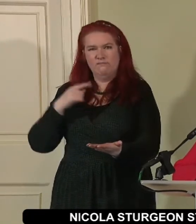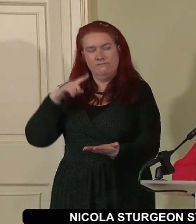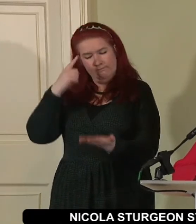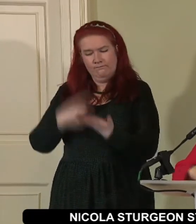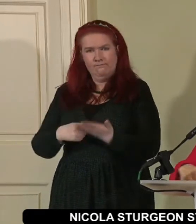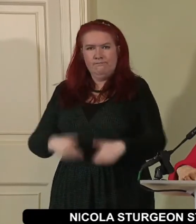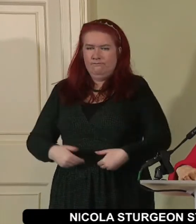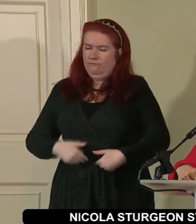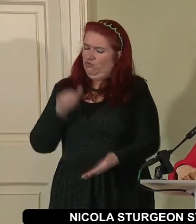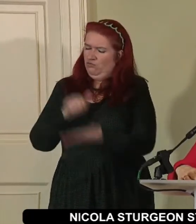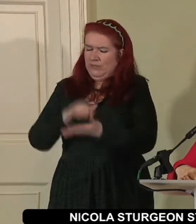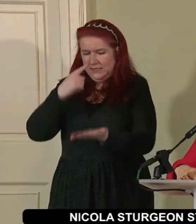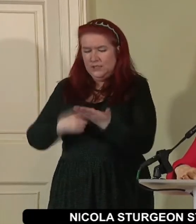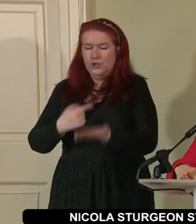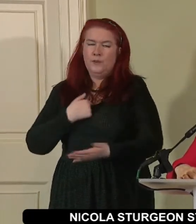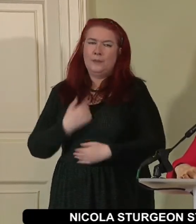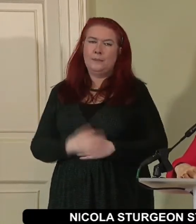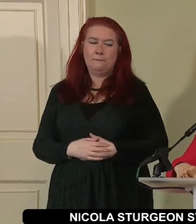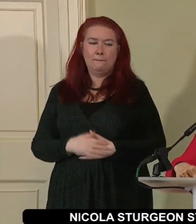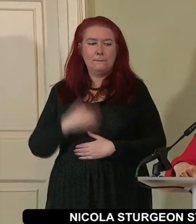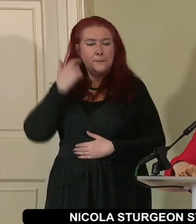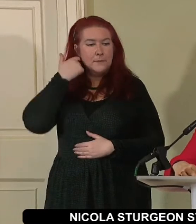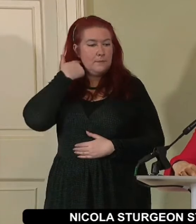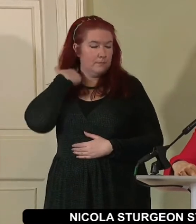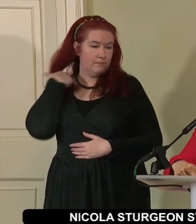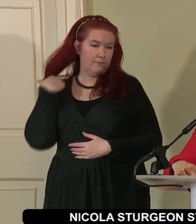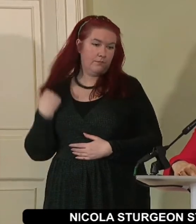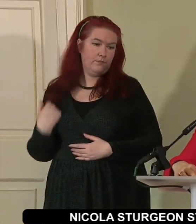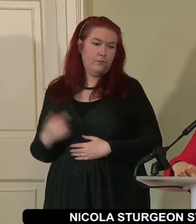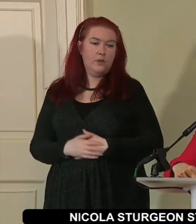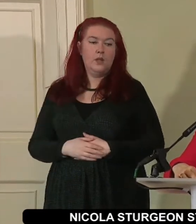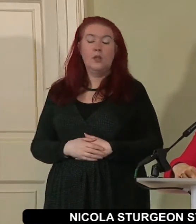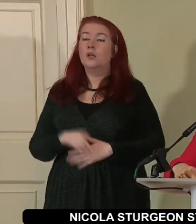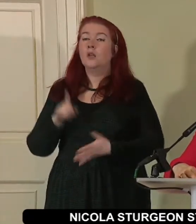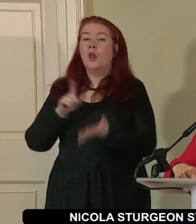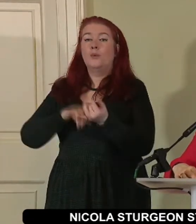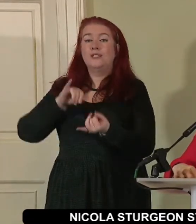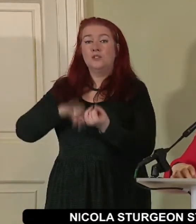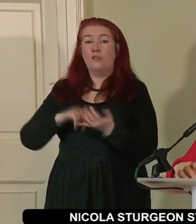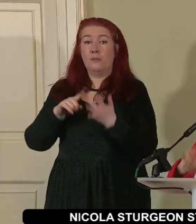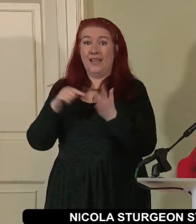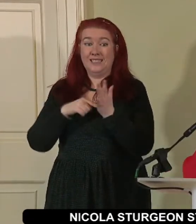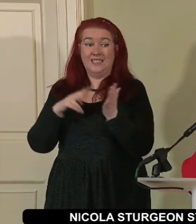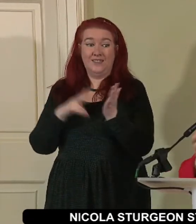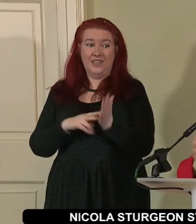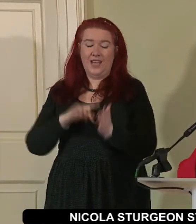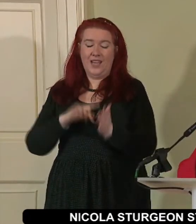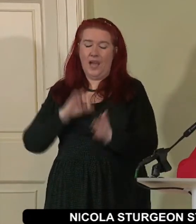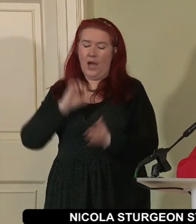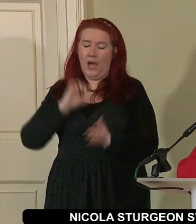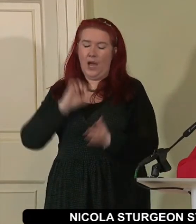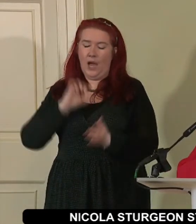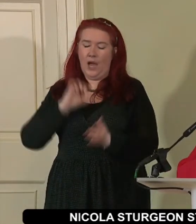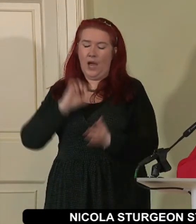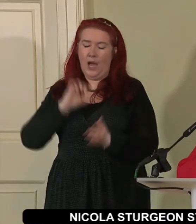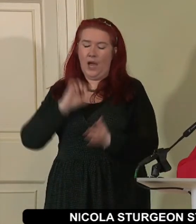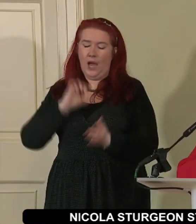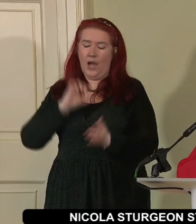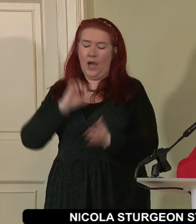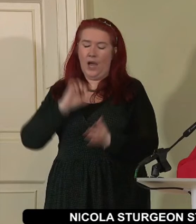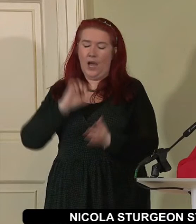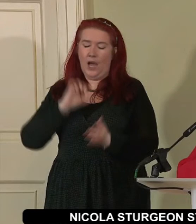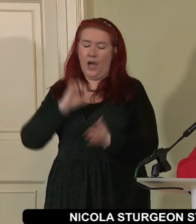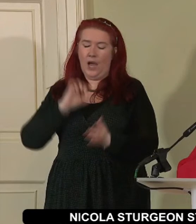right decision for me. I take Louise Scott from ITV. I'm going to end up doing what I said I wouldn't do.